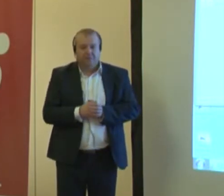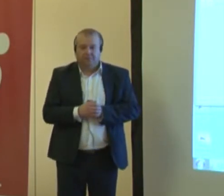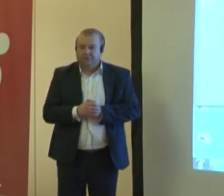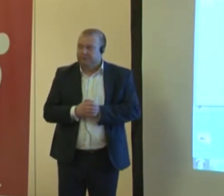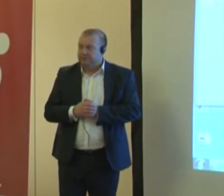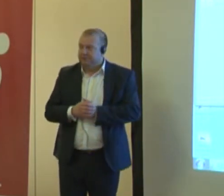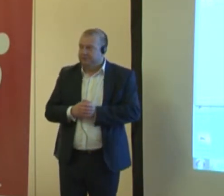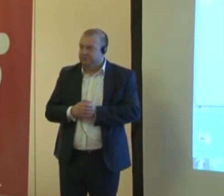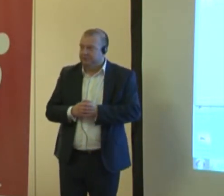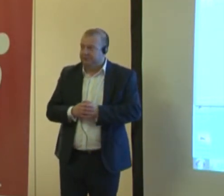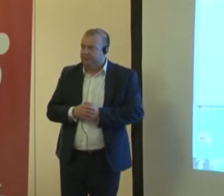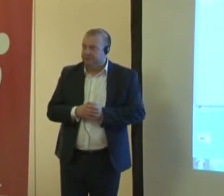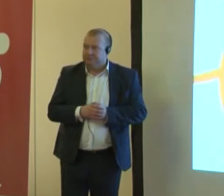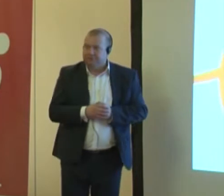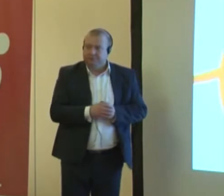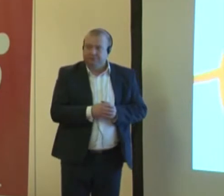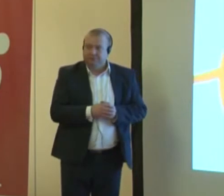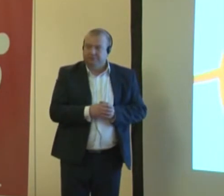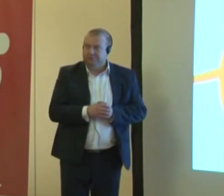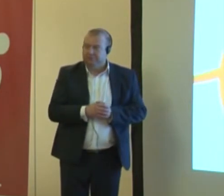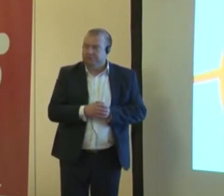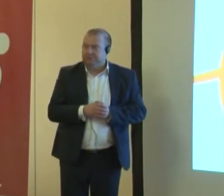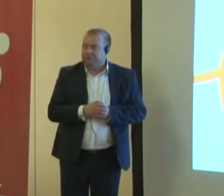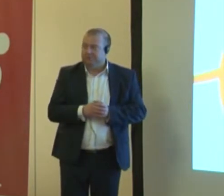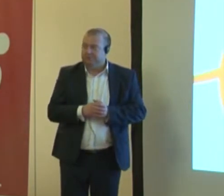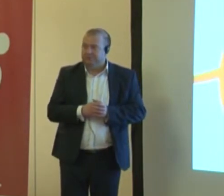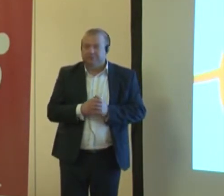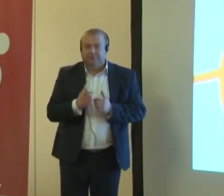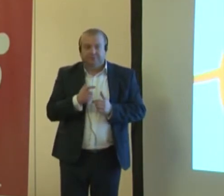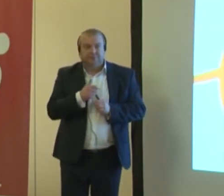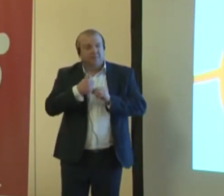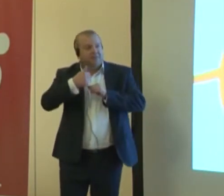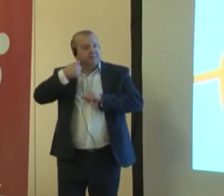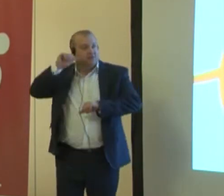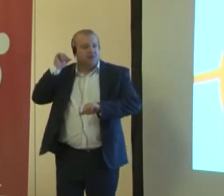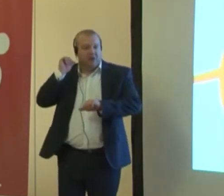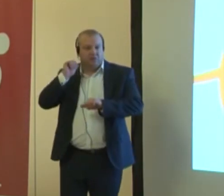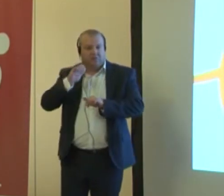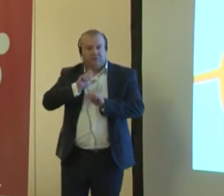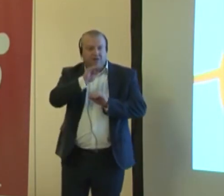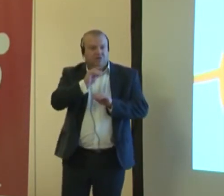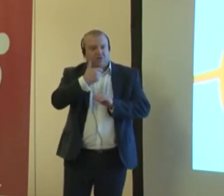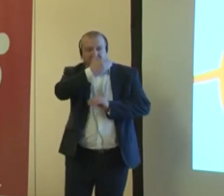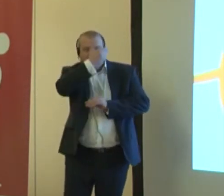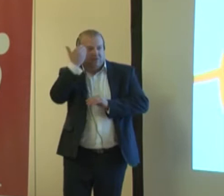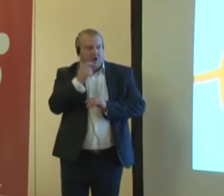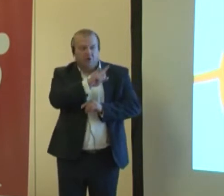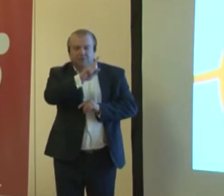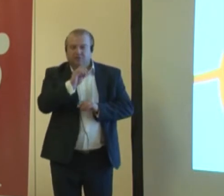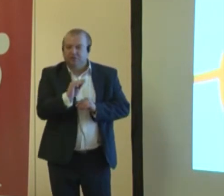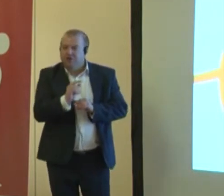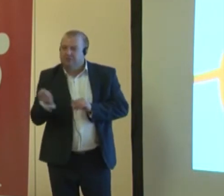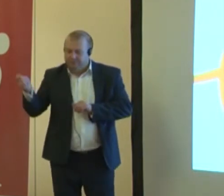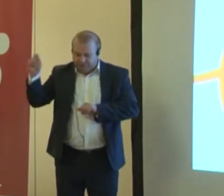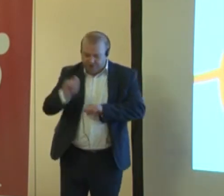It was a week ago, I didn't know I was here, I would be here, until the minister invited me to come last week when he was